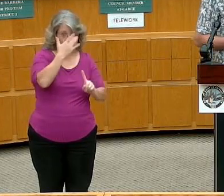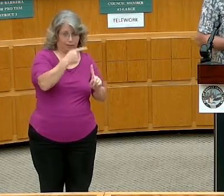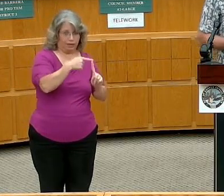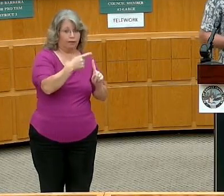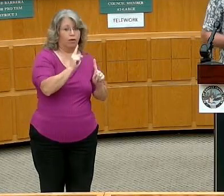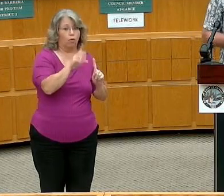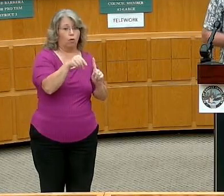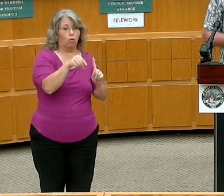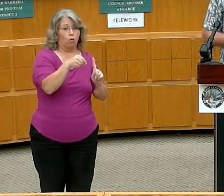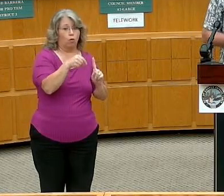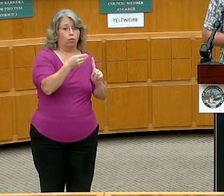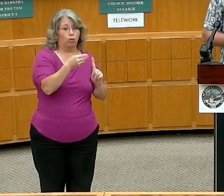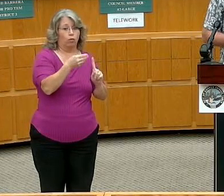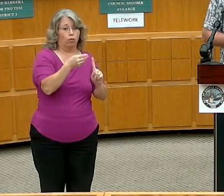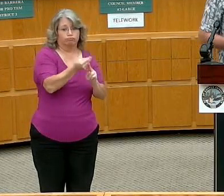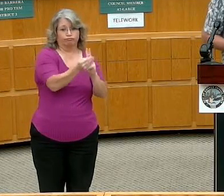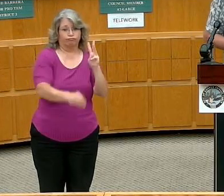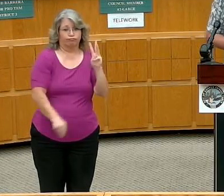1.8, then